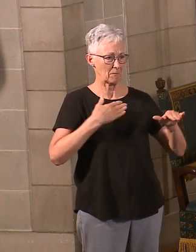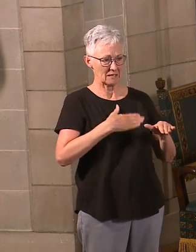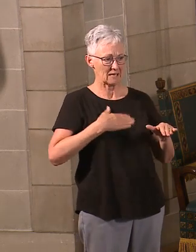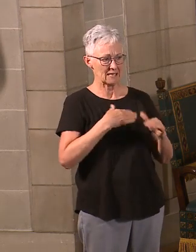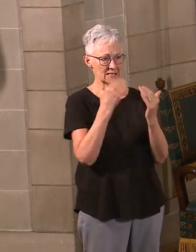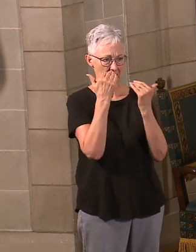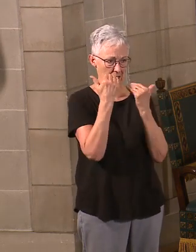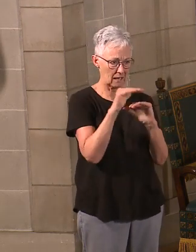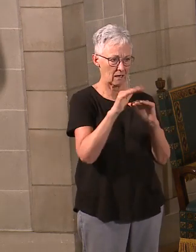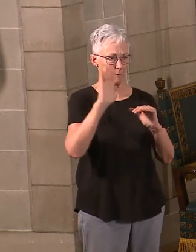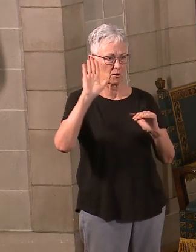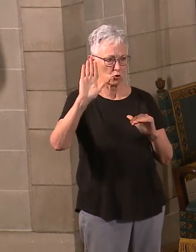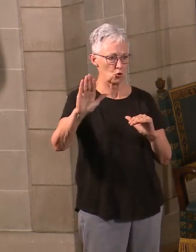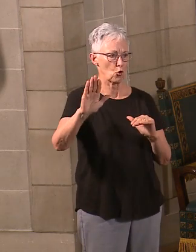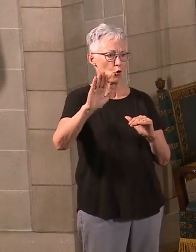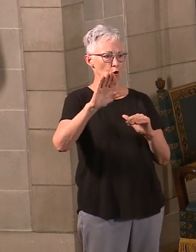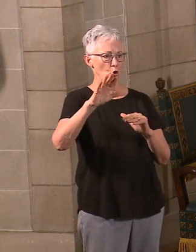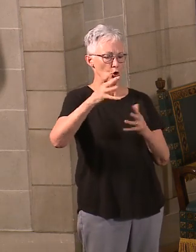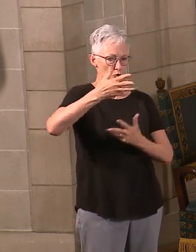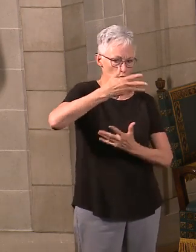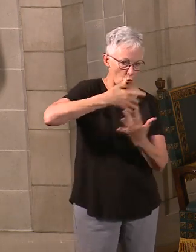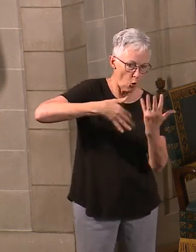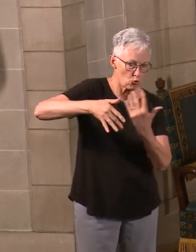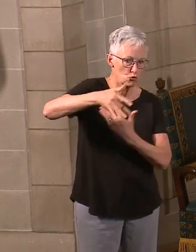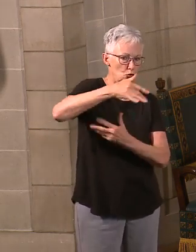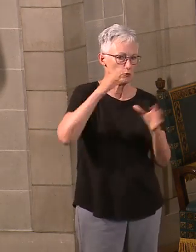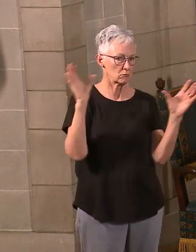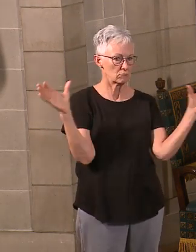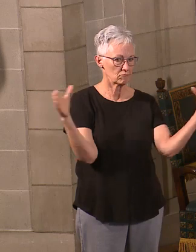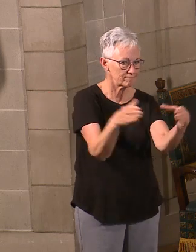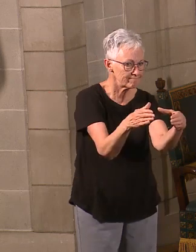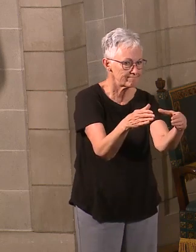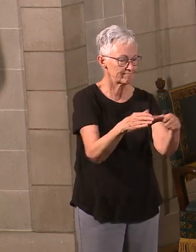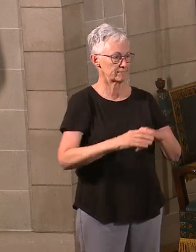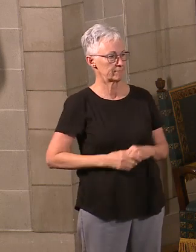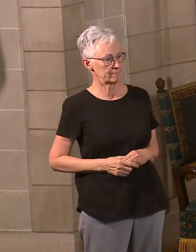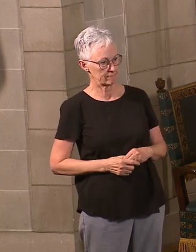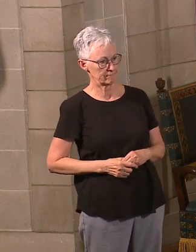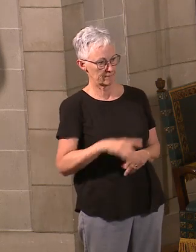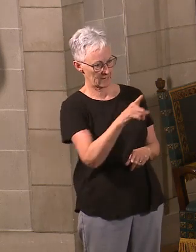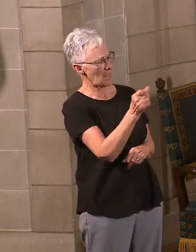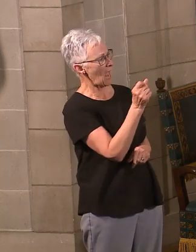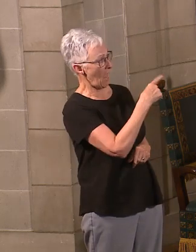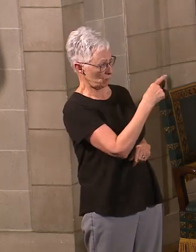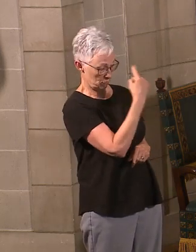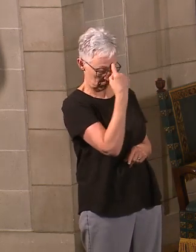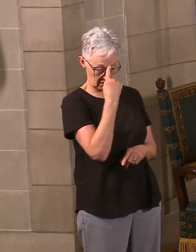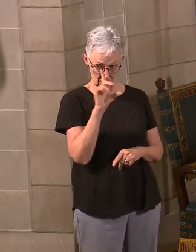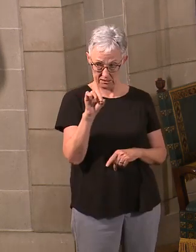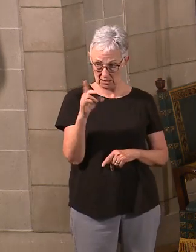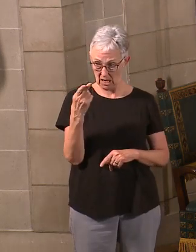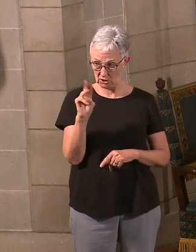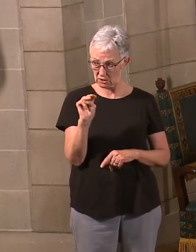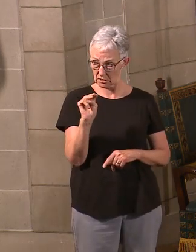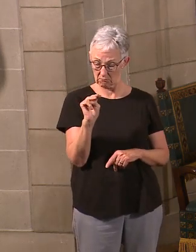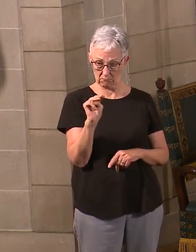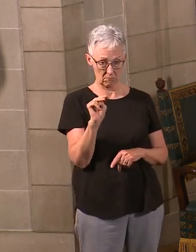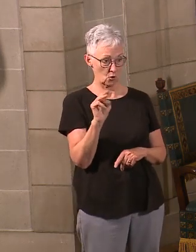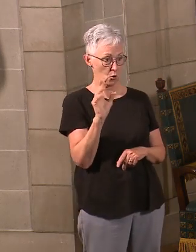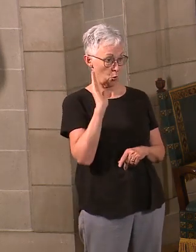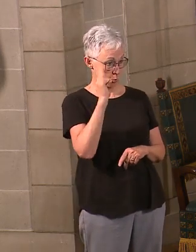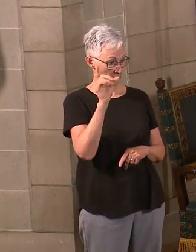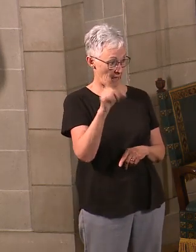the DHMs will have to be extended? The question was, do I think the DHMs will have to be extended? I can't tell you for sure what